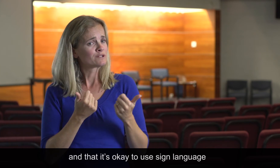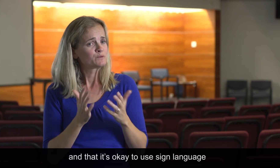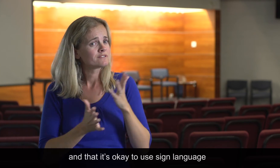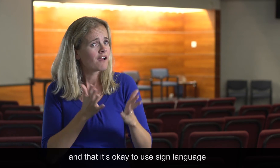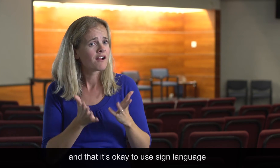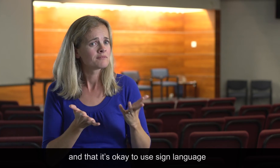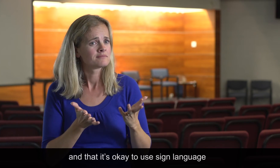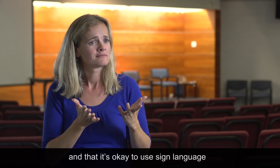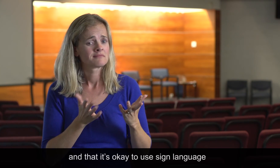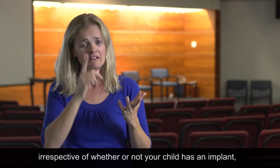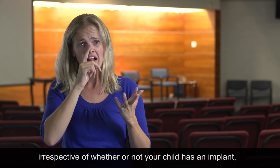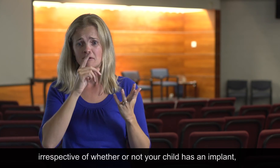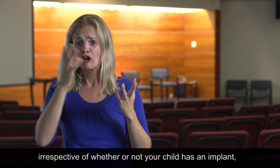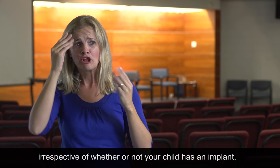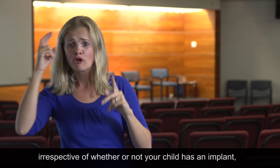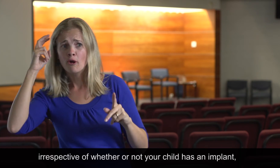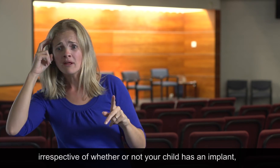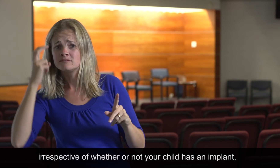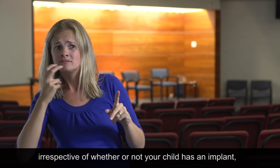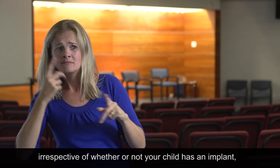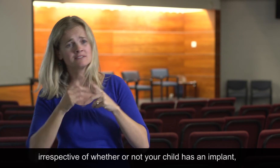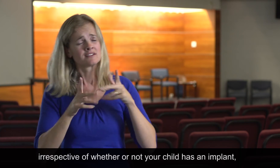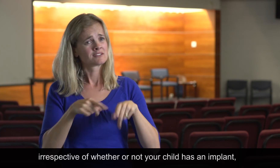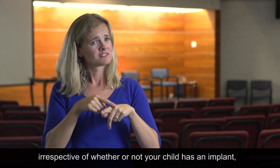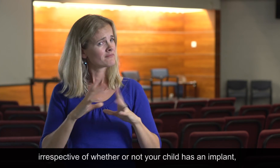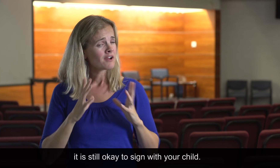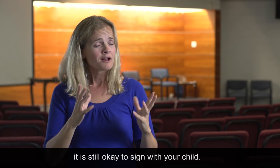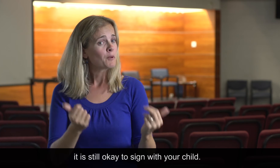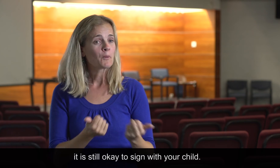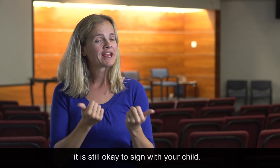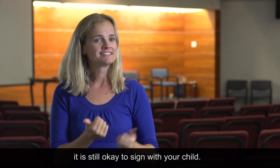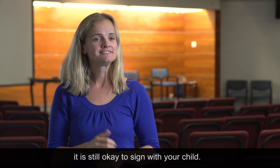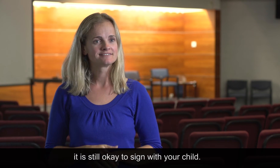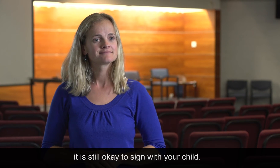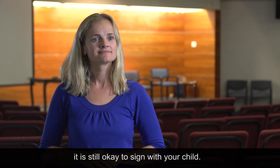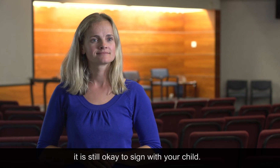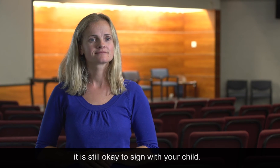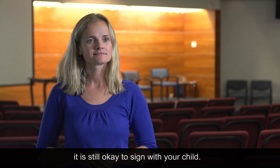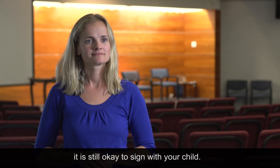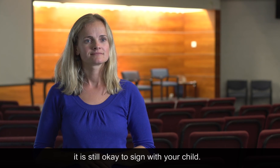to use sign language, irrespective of whether or not your child has an implant. It is still okay to sign with your child.